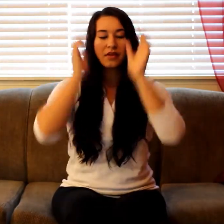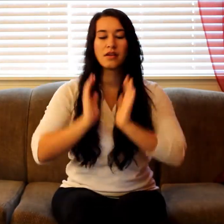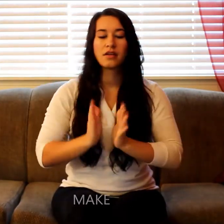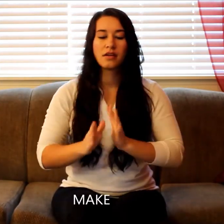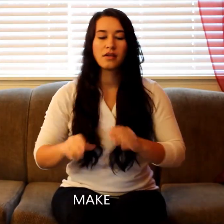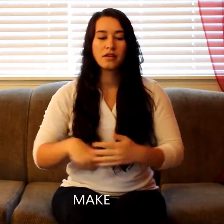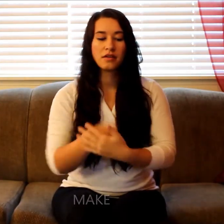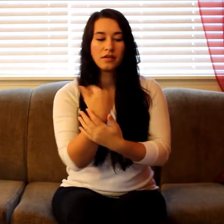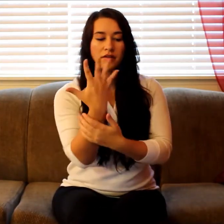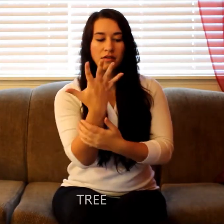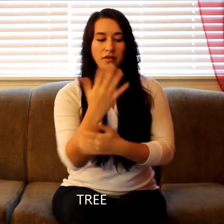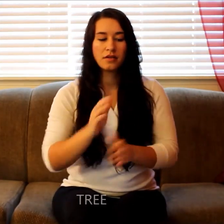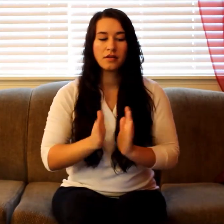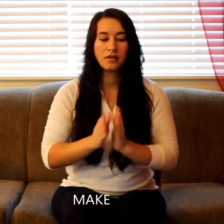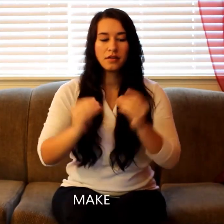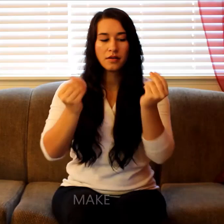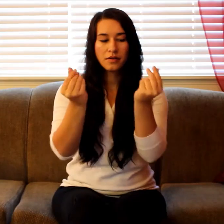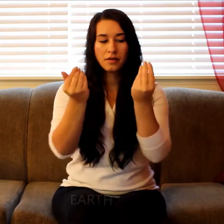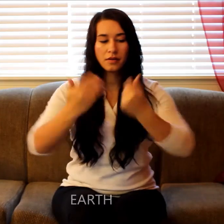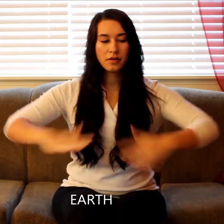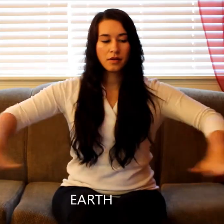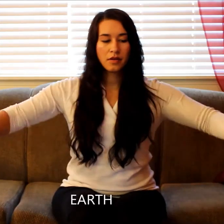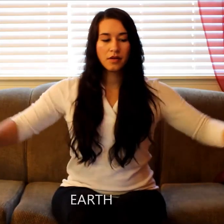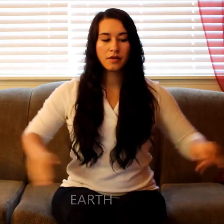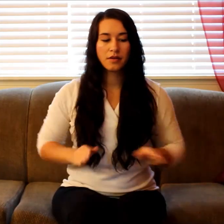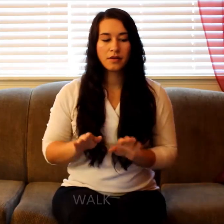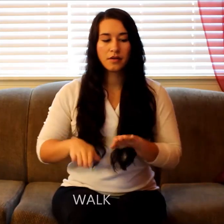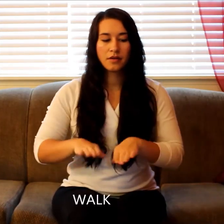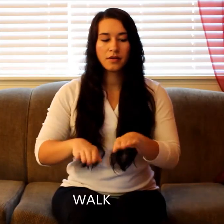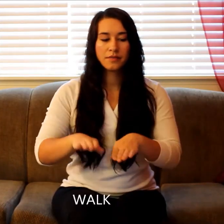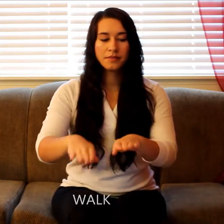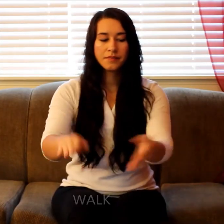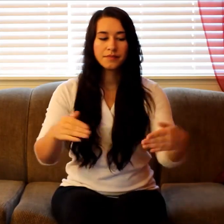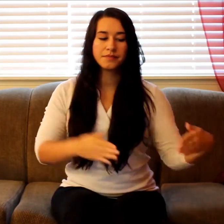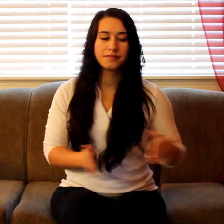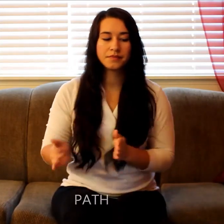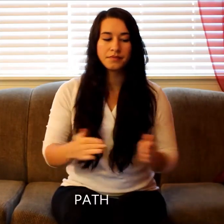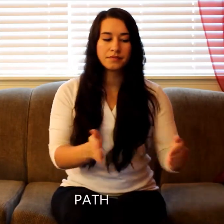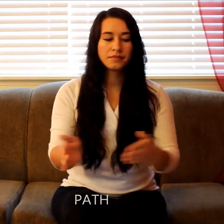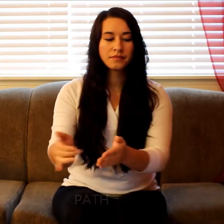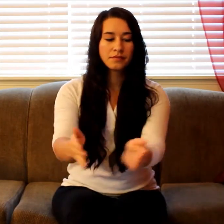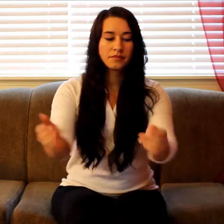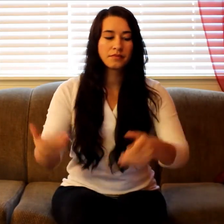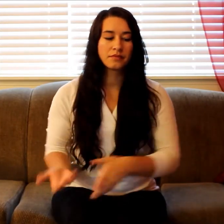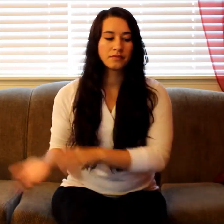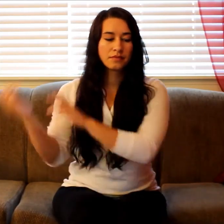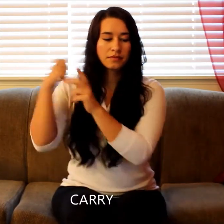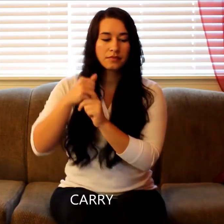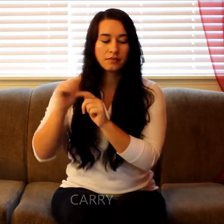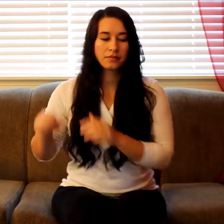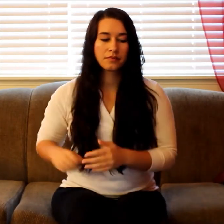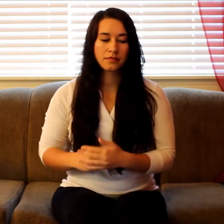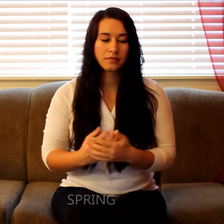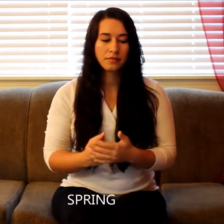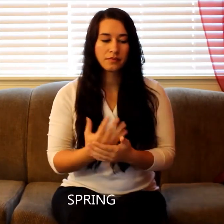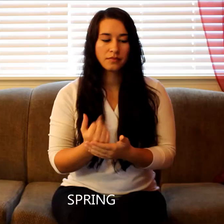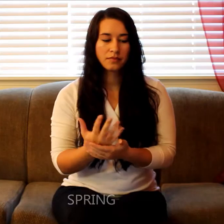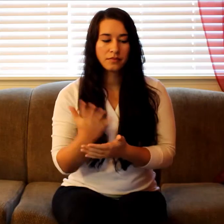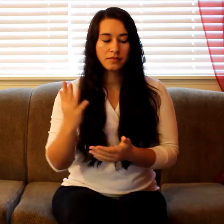mountains, making the forest, making the world. He did all of these journeys forth, he brought water from the spring, he tried to trap